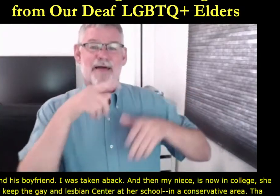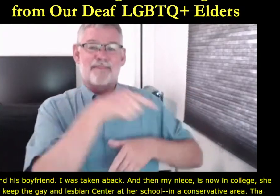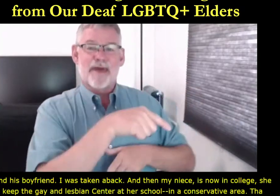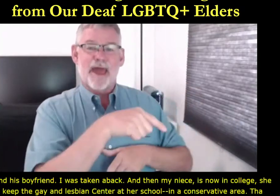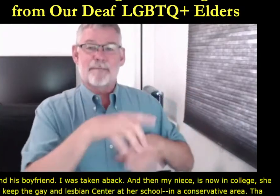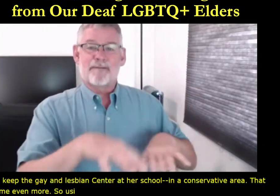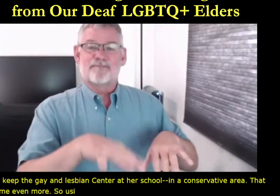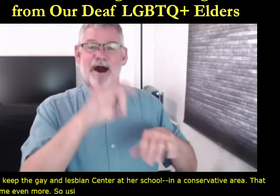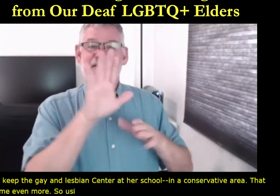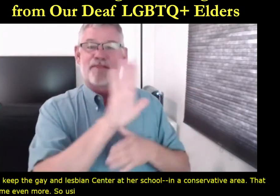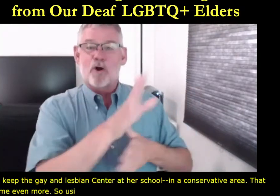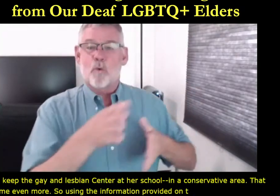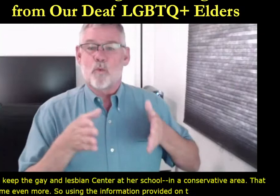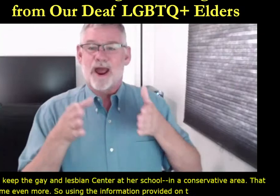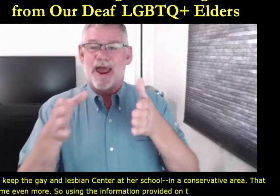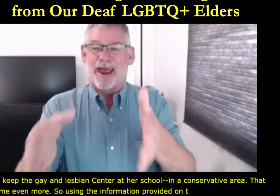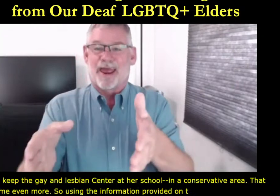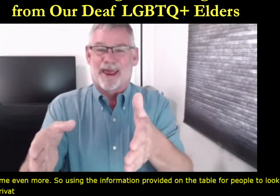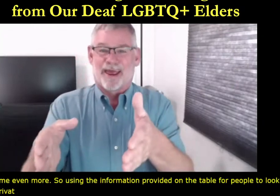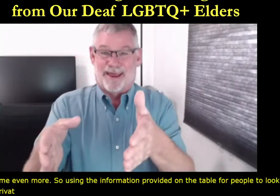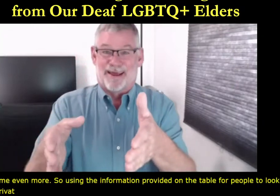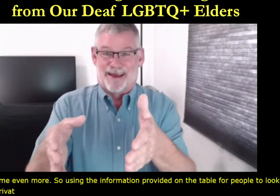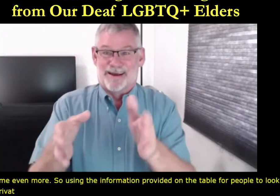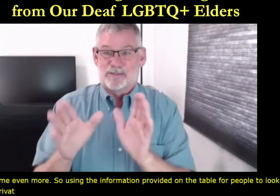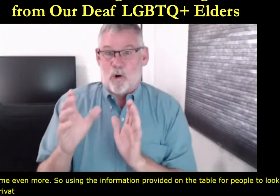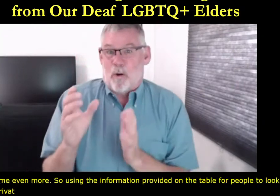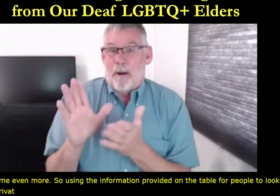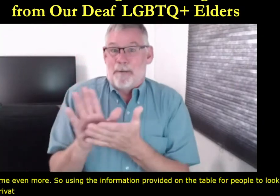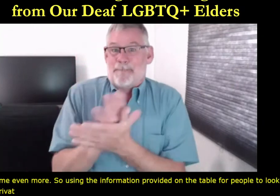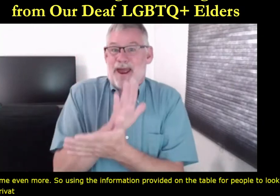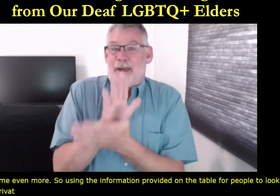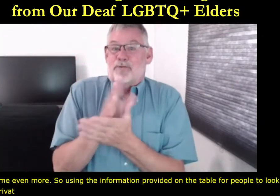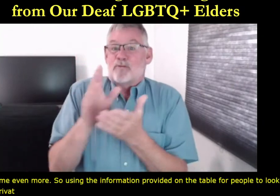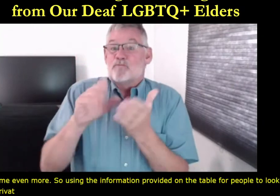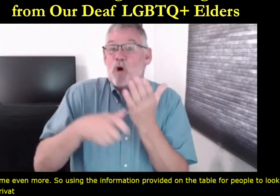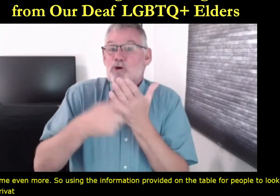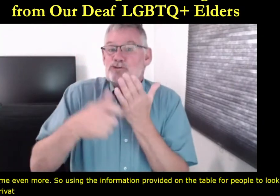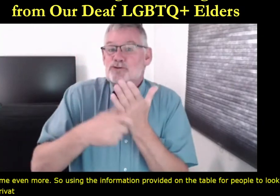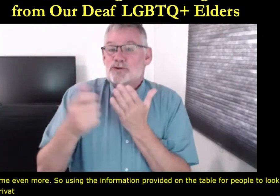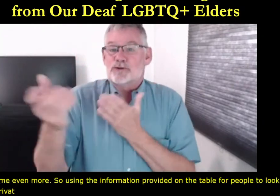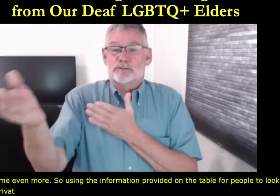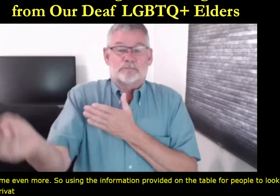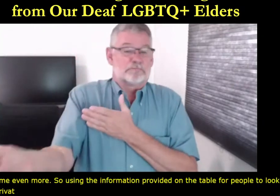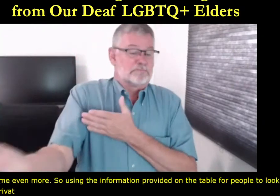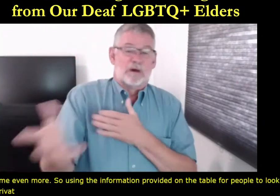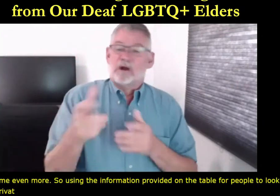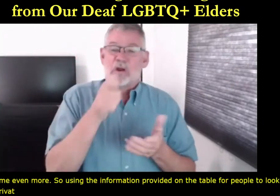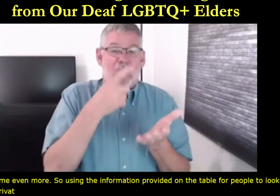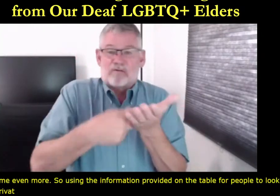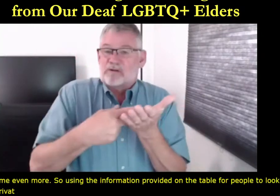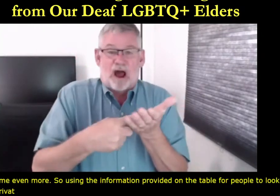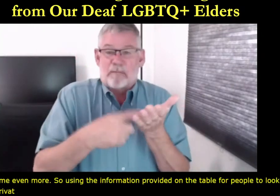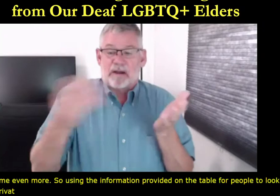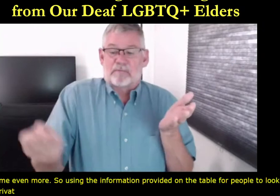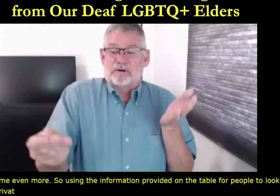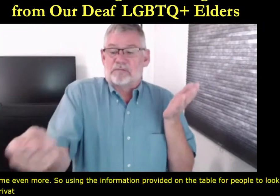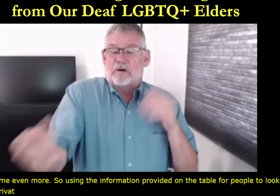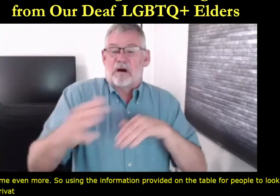and just grab a pamphlet or something you know and that was their way of being an open gay and lesbian center in uh